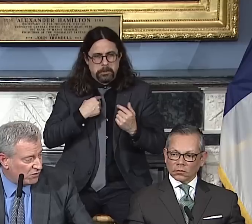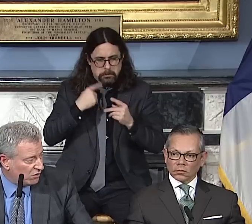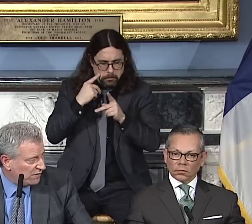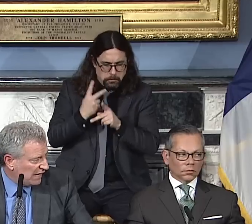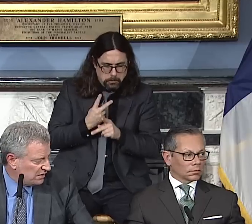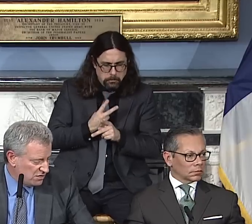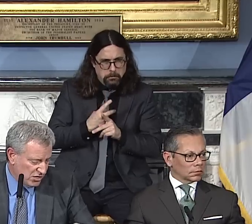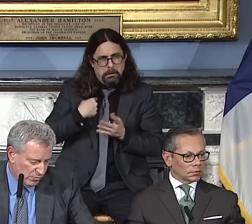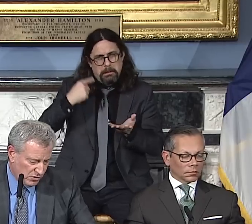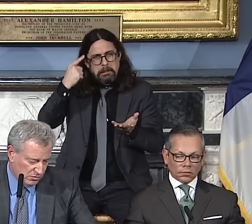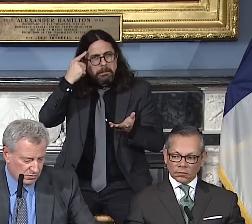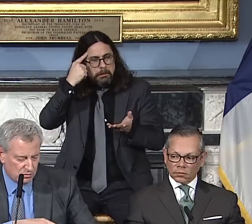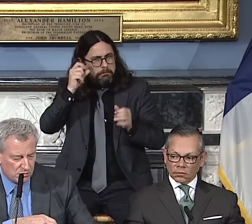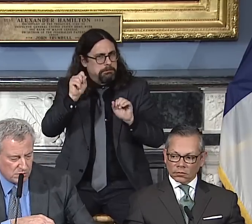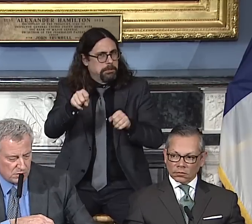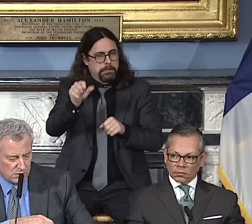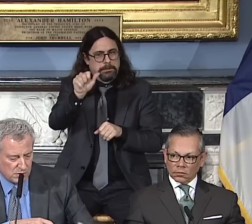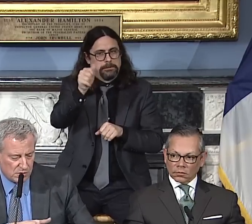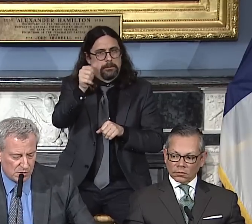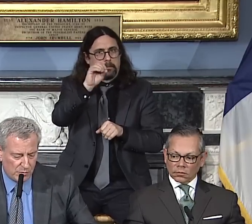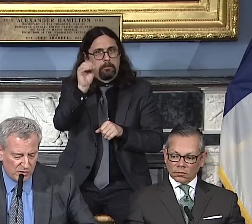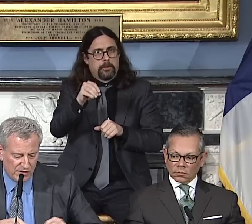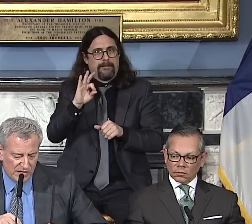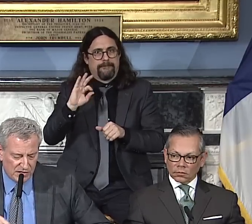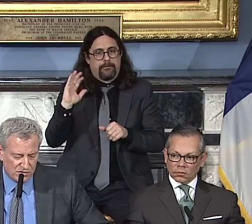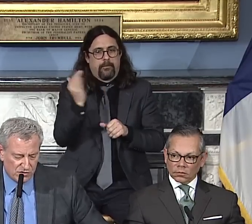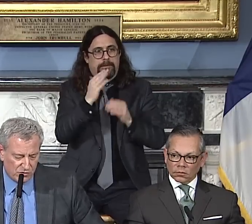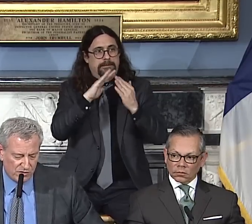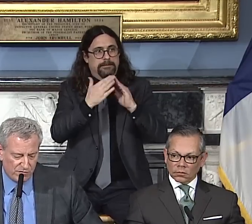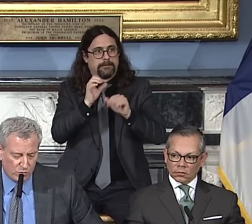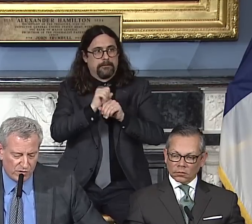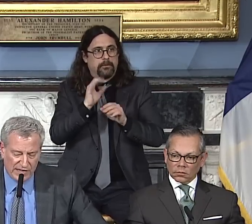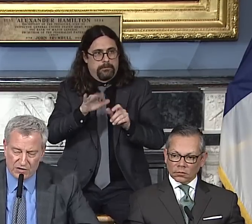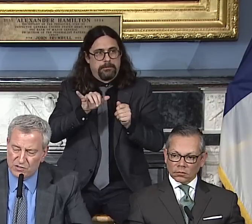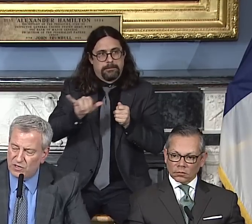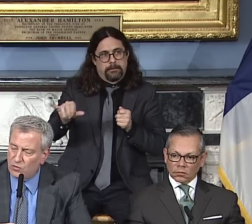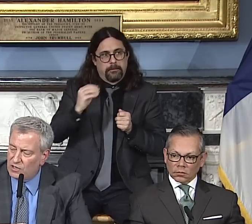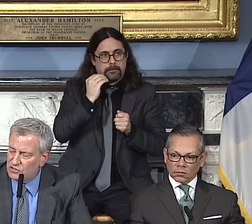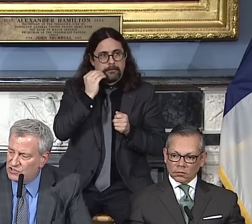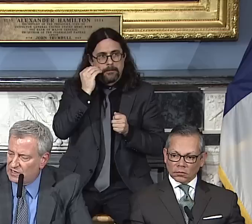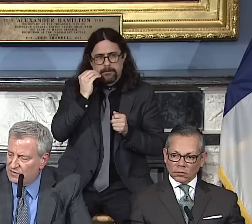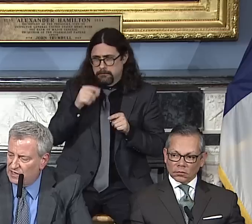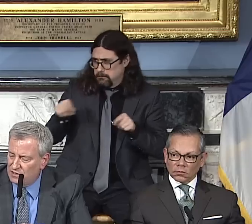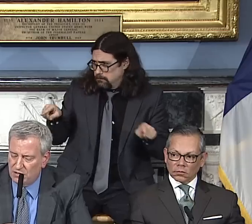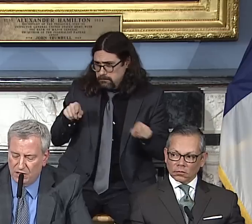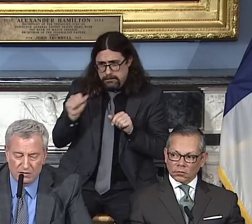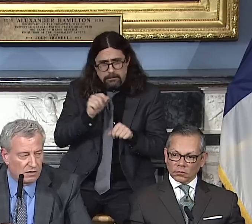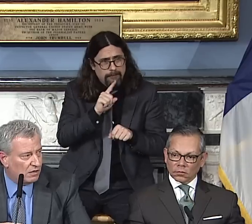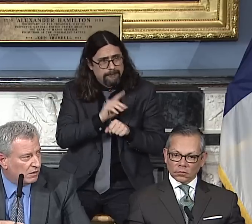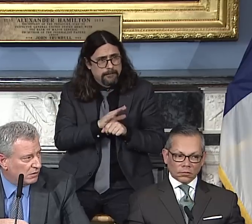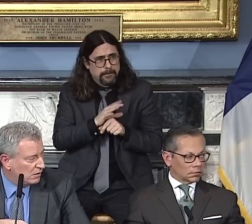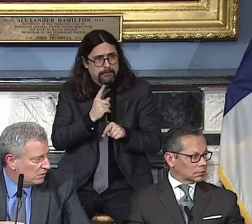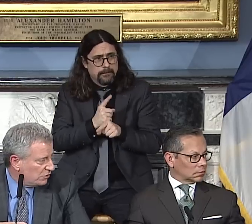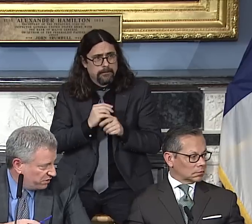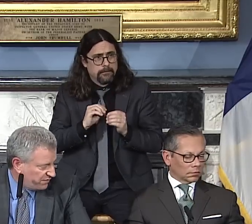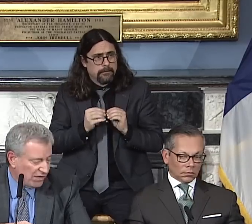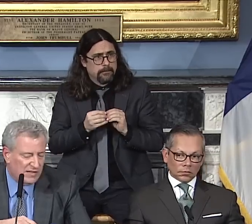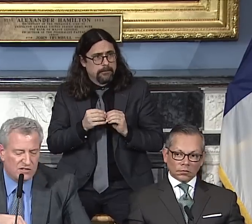to confirm that number. I believe that is 34,000, but I want to check that. And